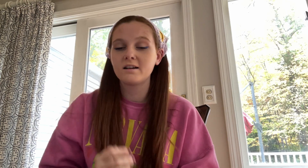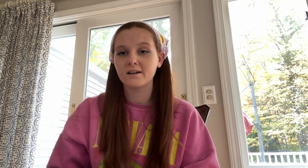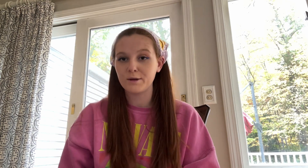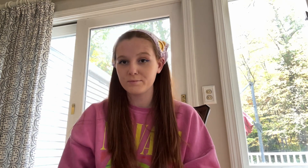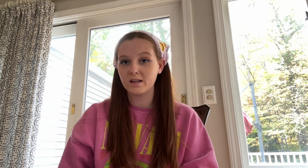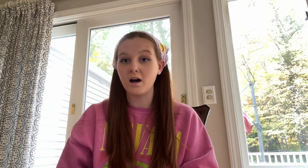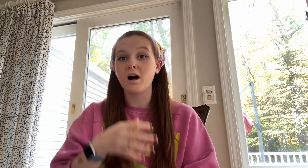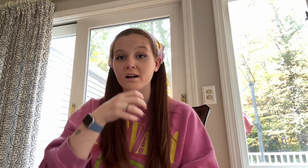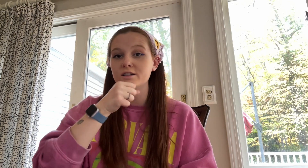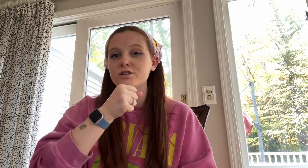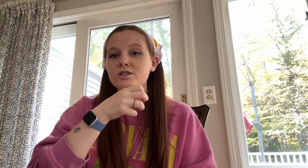Okay, orange.